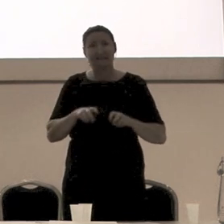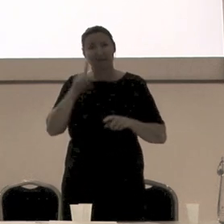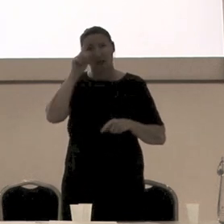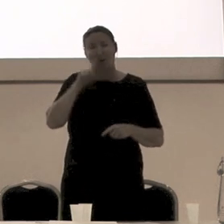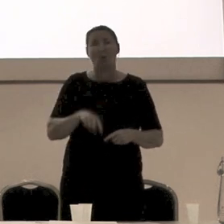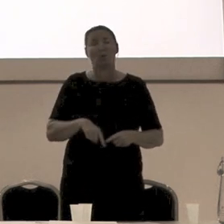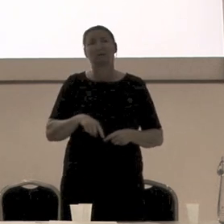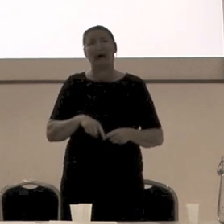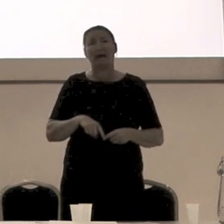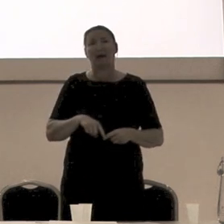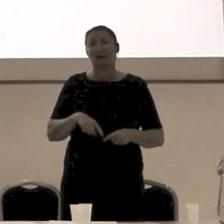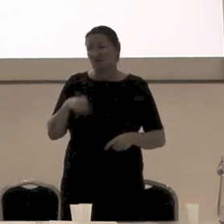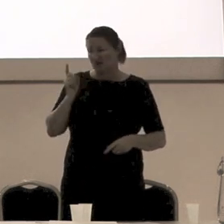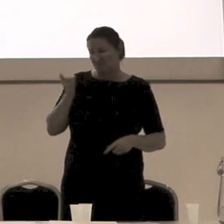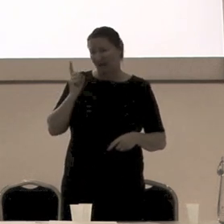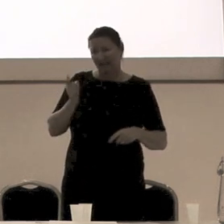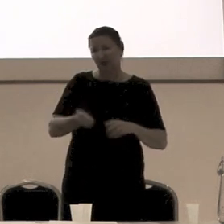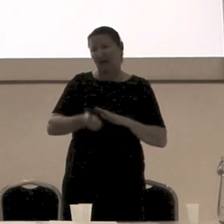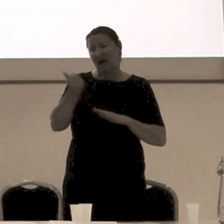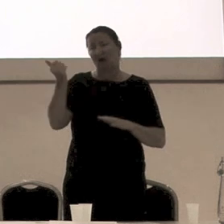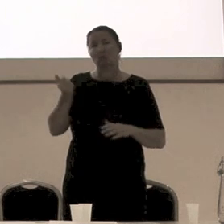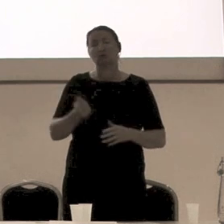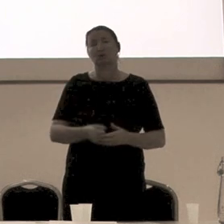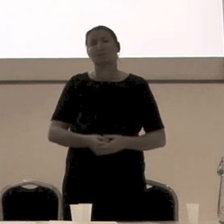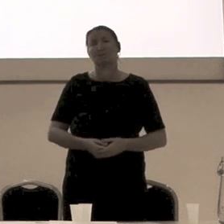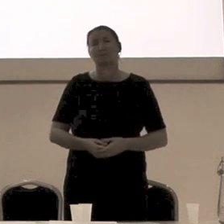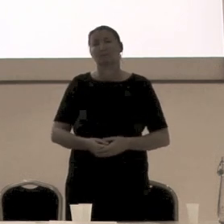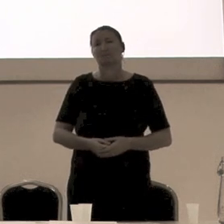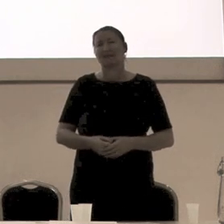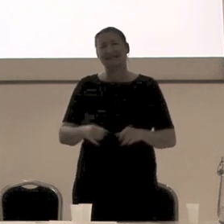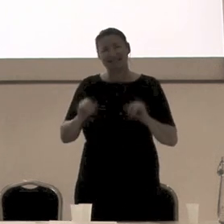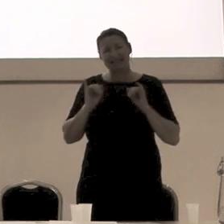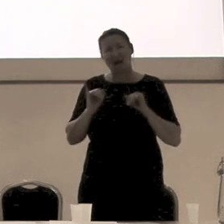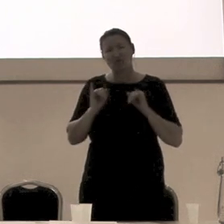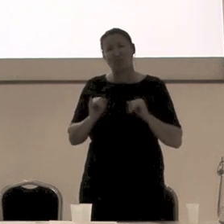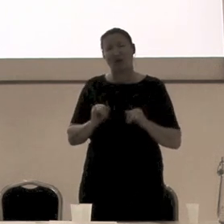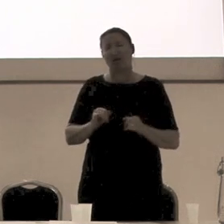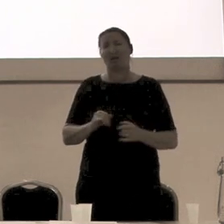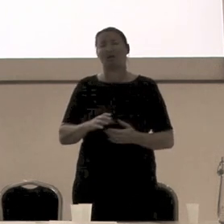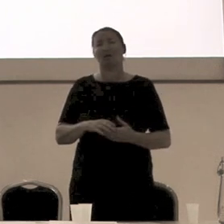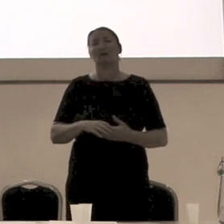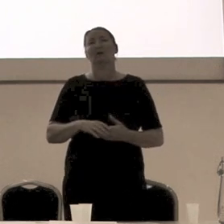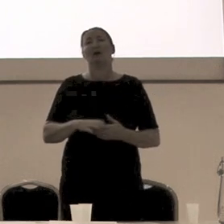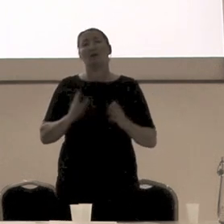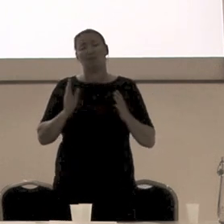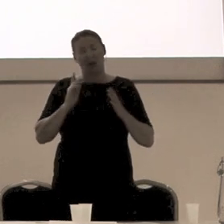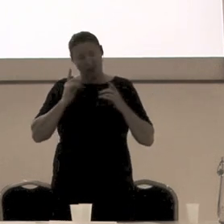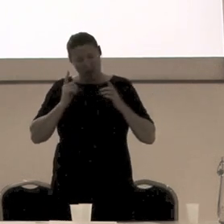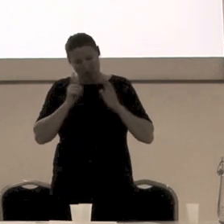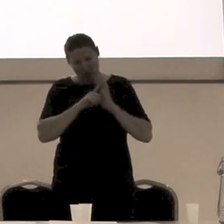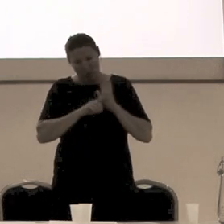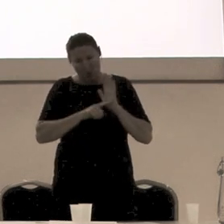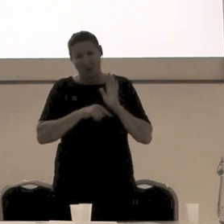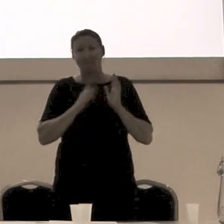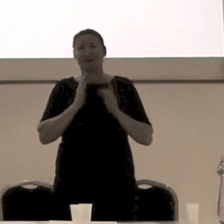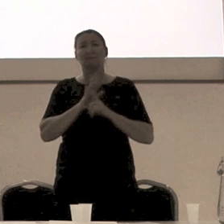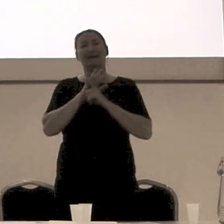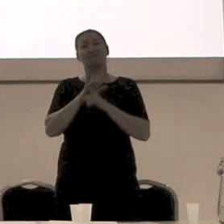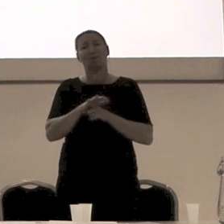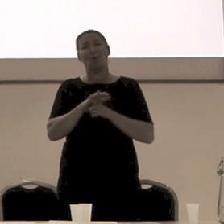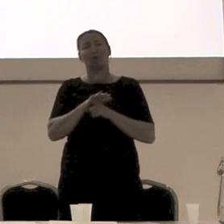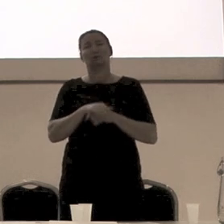day, and they're being punished for that. So that is outrageous, and we need to see the law being enforced much more.